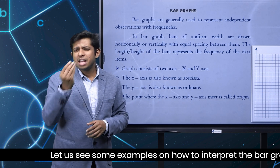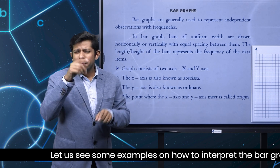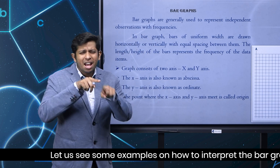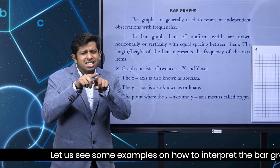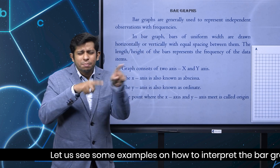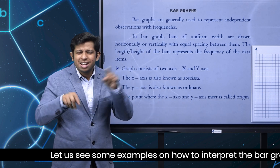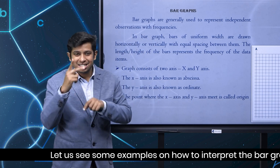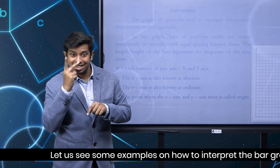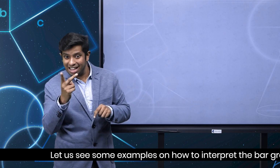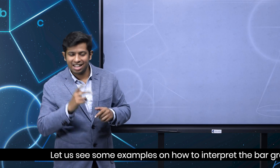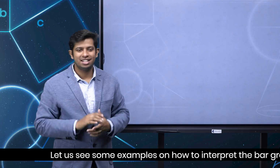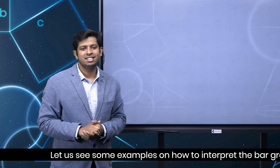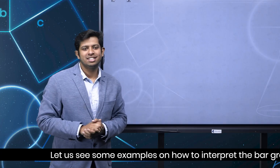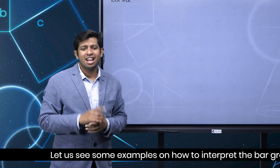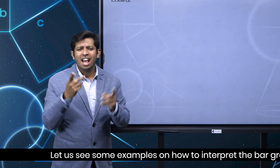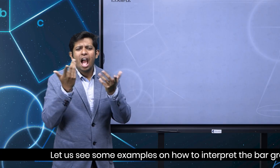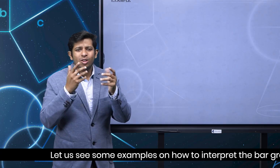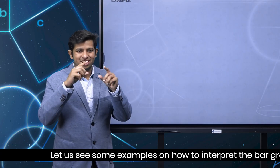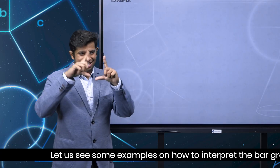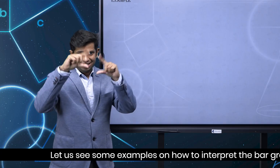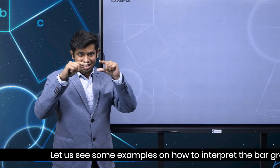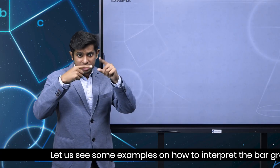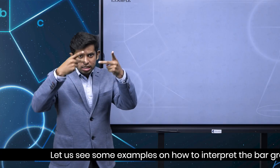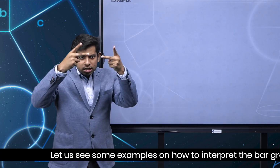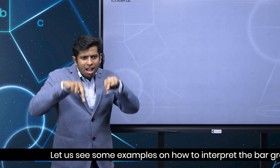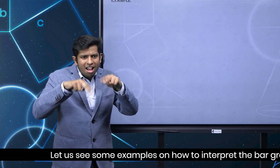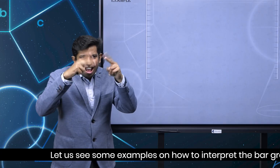Let us see some examples on how to interpret the bar graph.